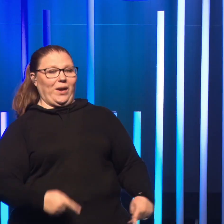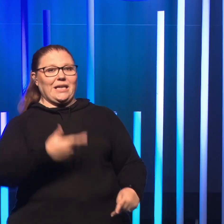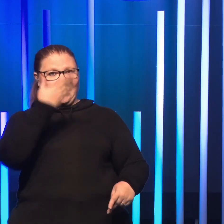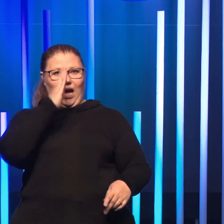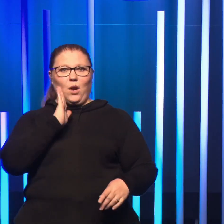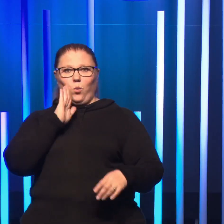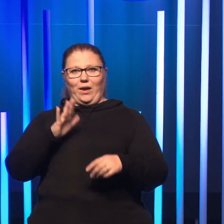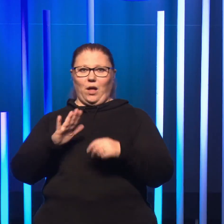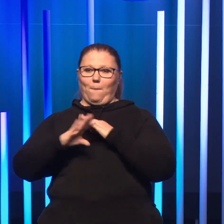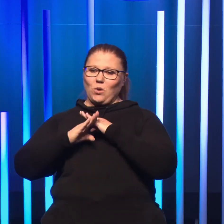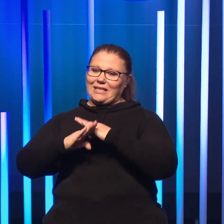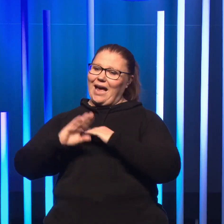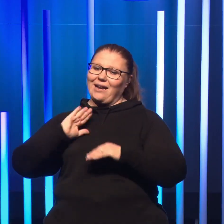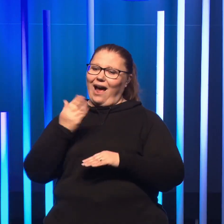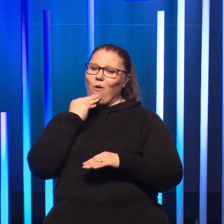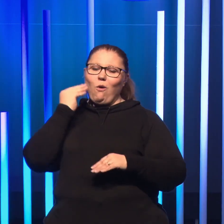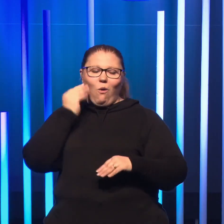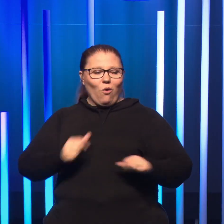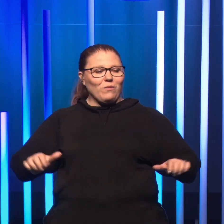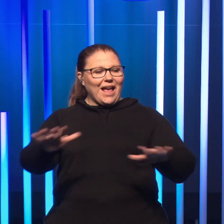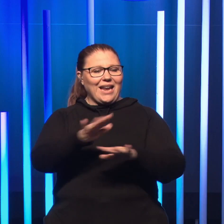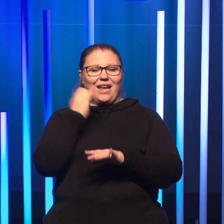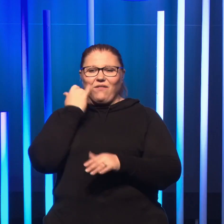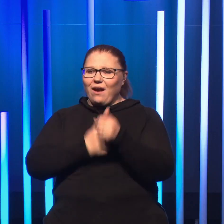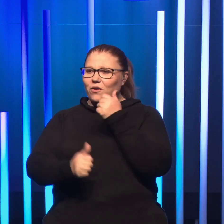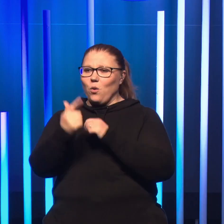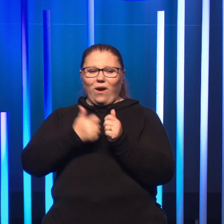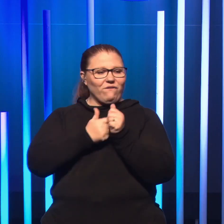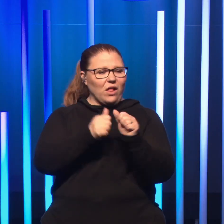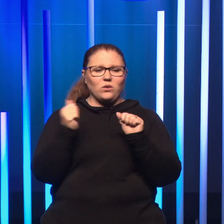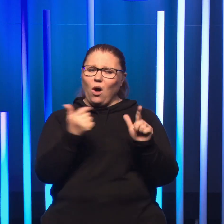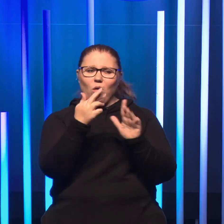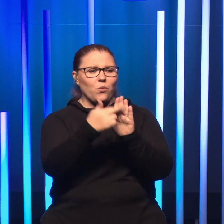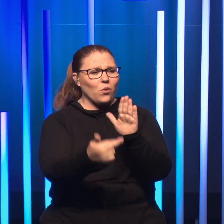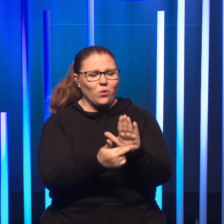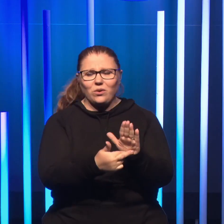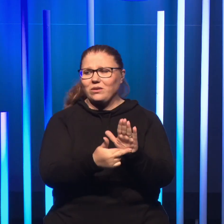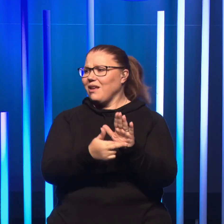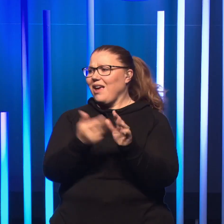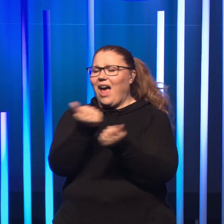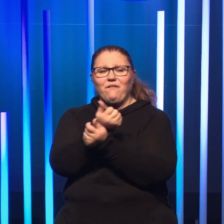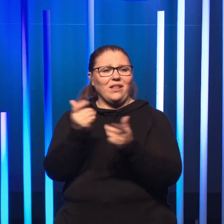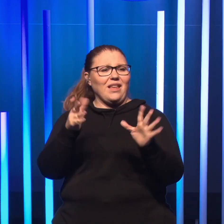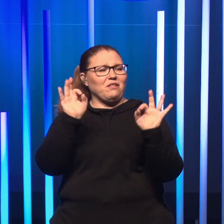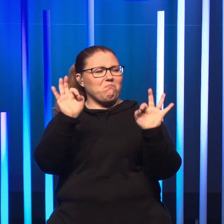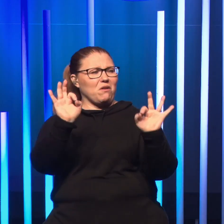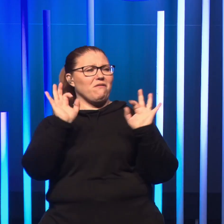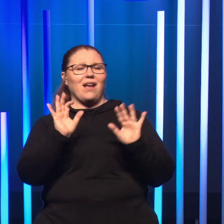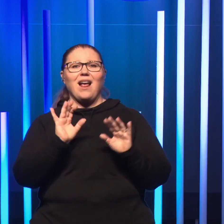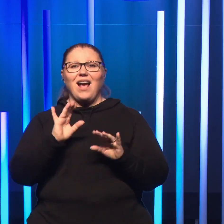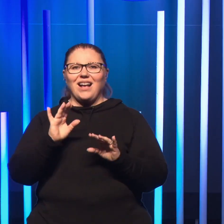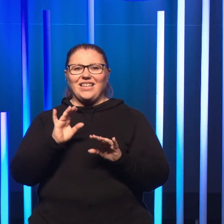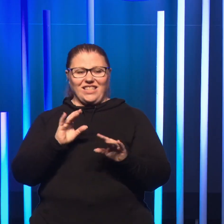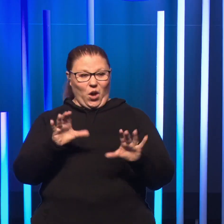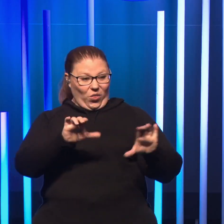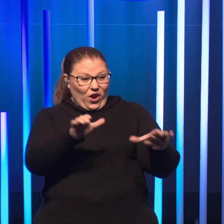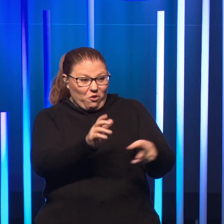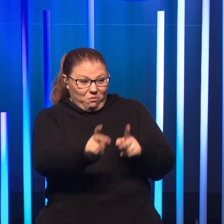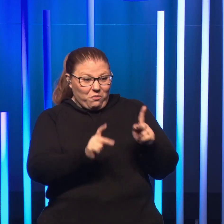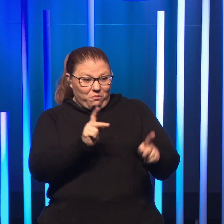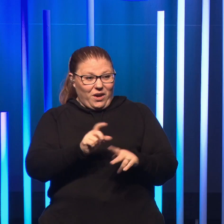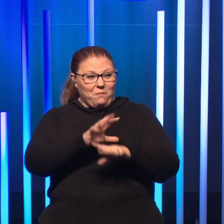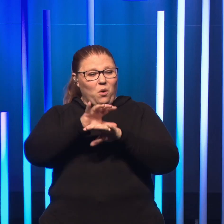our homeland. If everybody lives like the priests and we follow all the rules, then everything is going to be wonderful. So they were devoted deeply